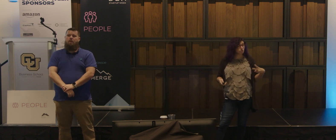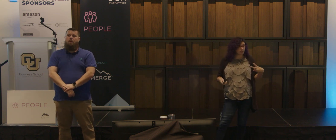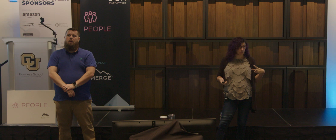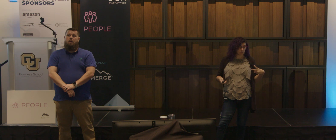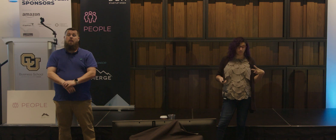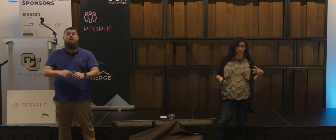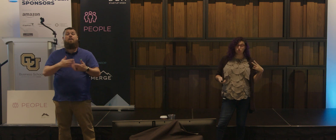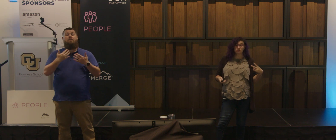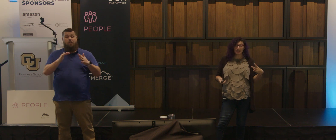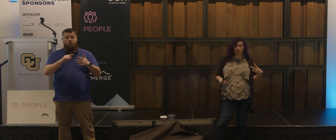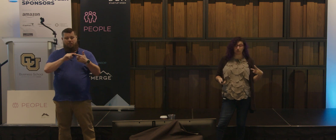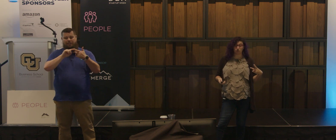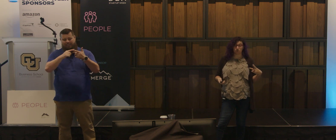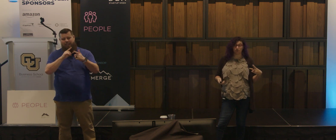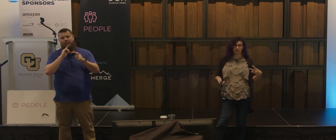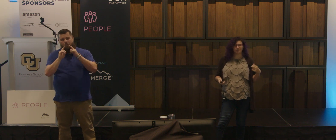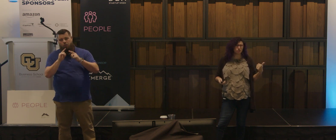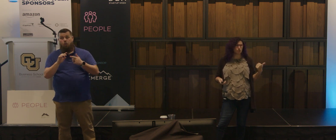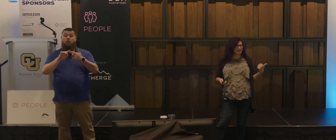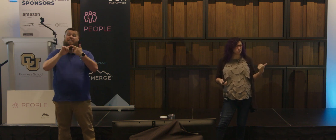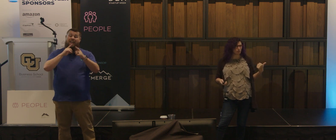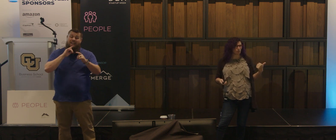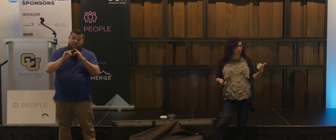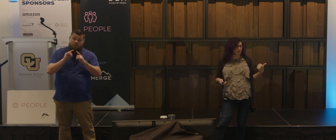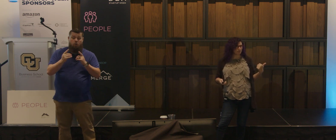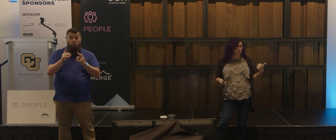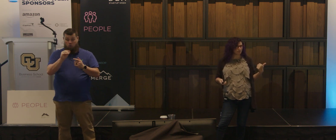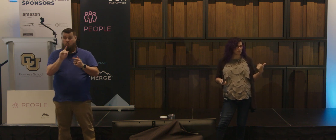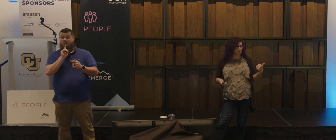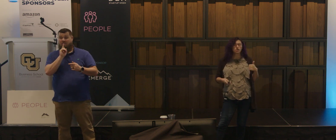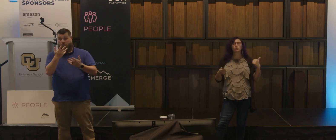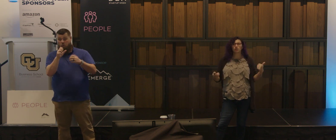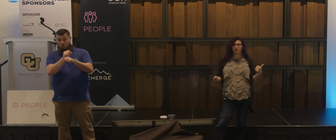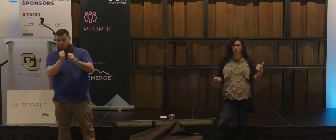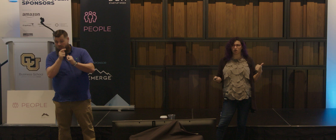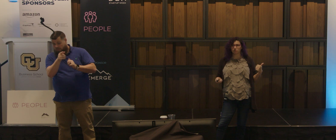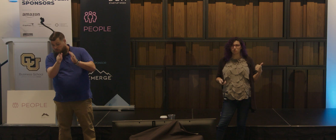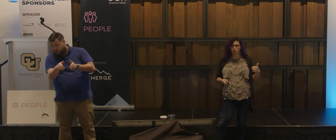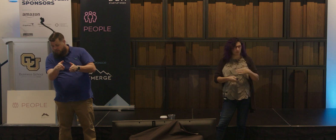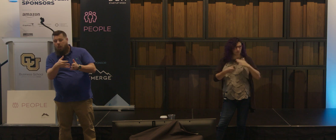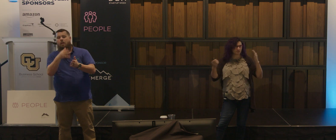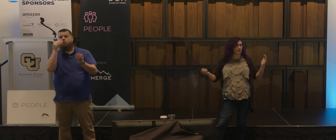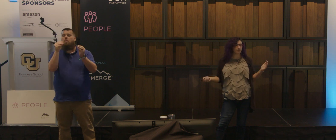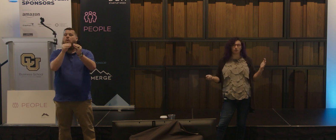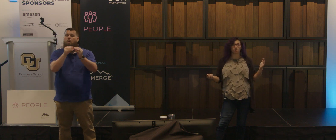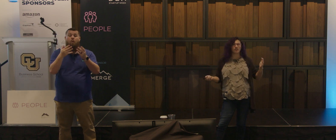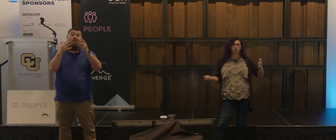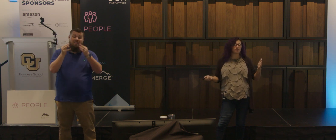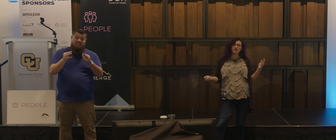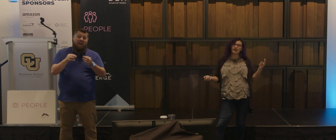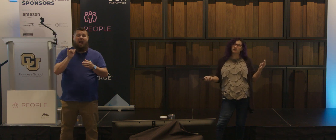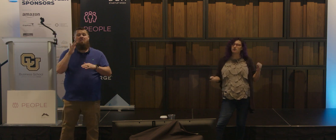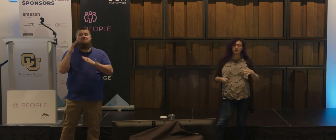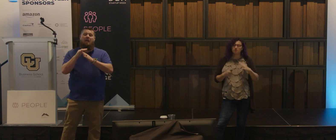Then you do your second interview. Your second interview determines, do we actually want to work with them? Let's learn a little bit more. We've decided that they're in